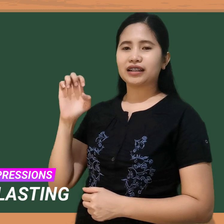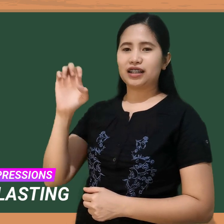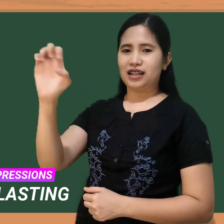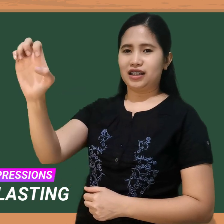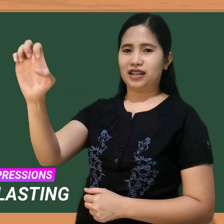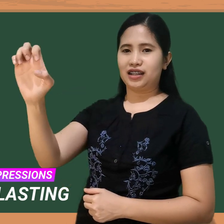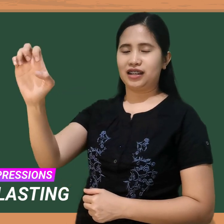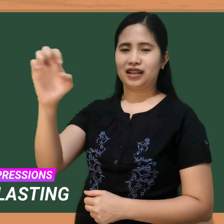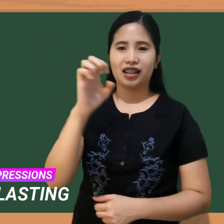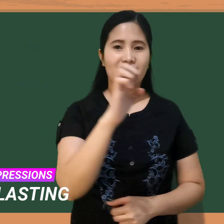Everlasting.